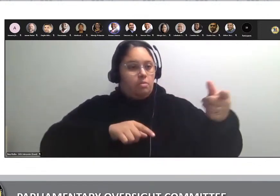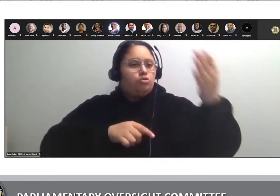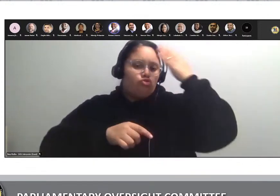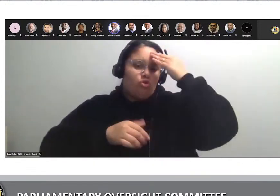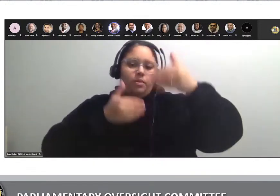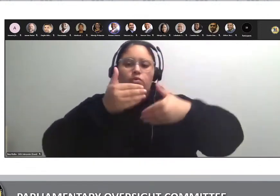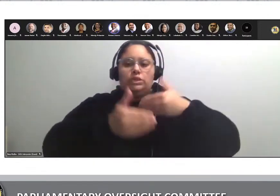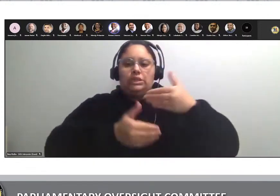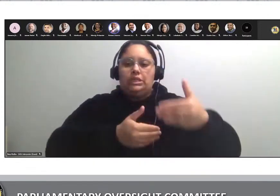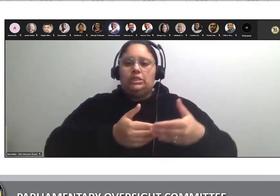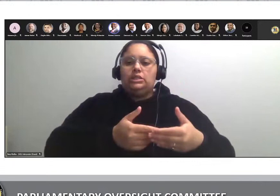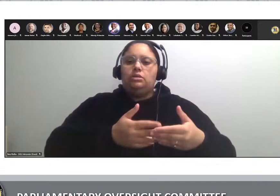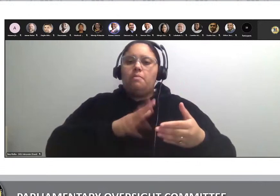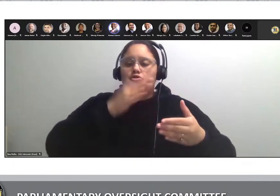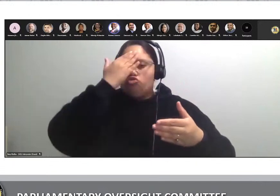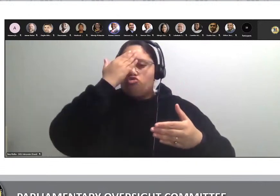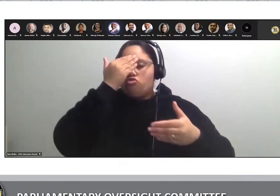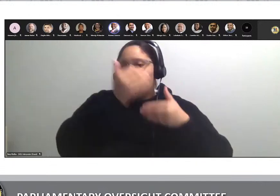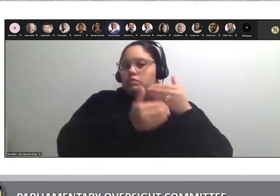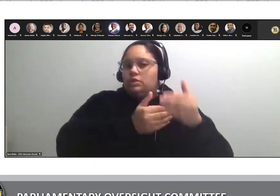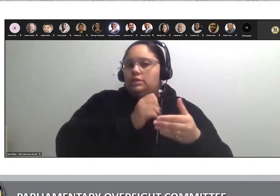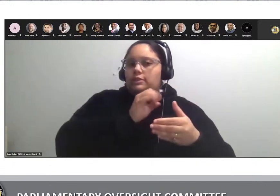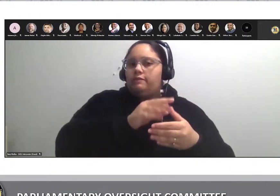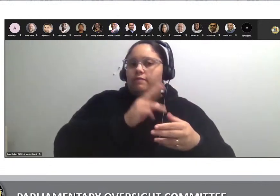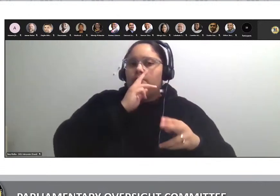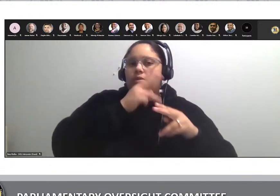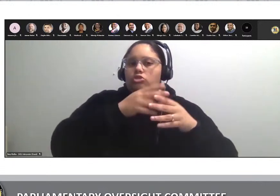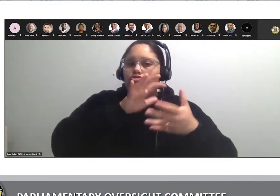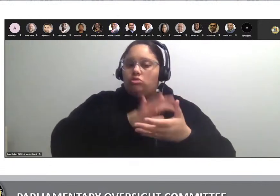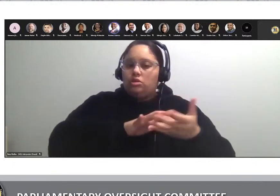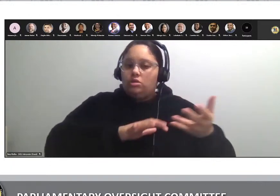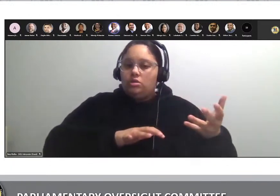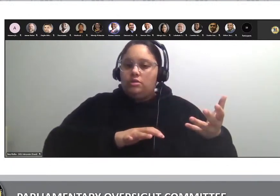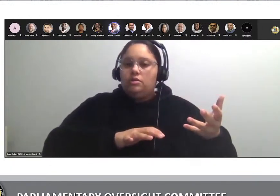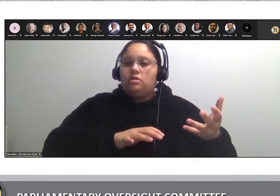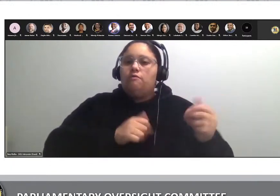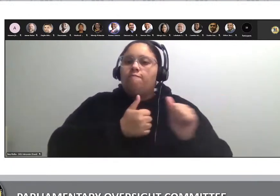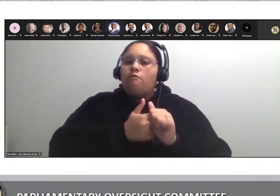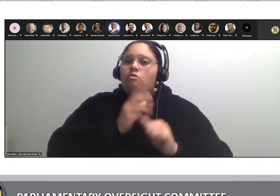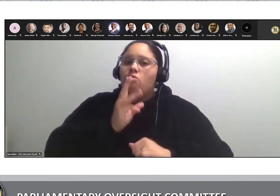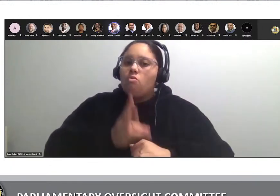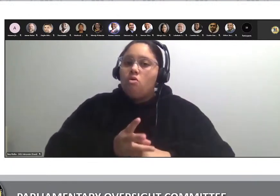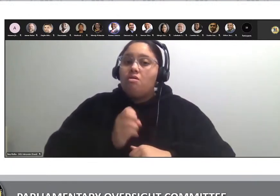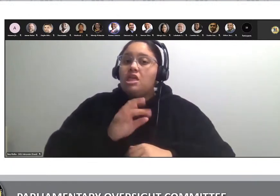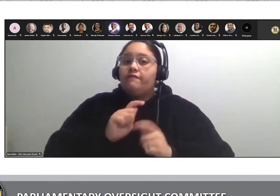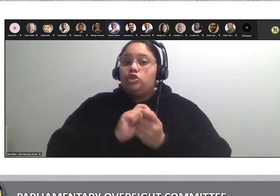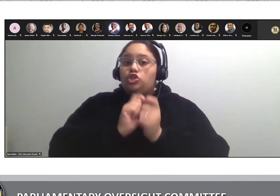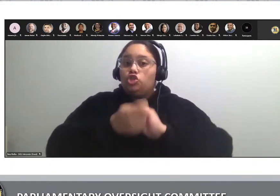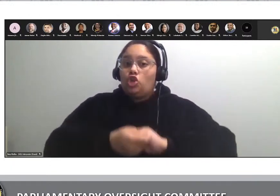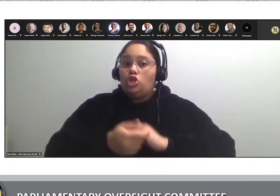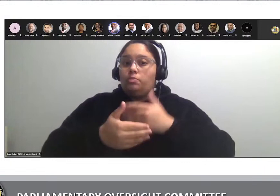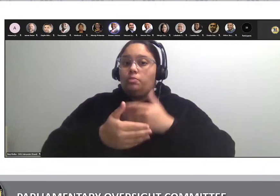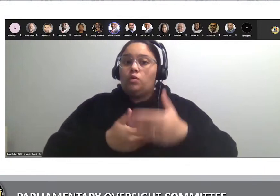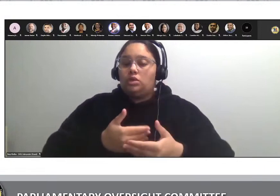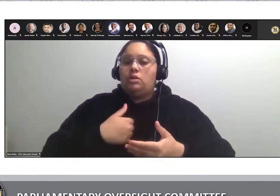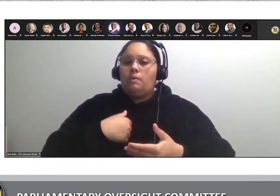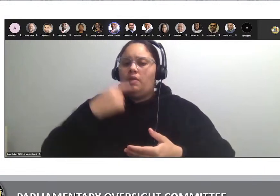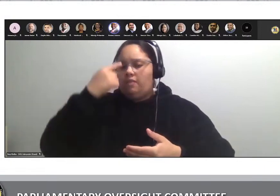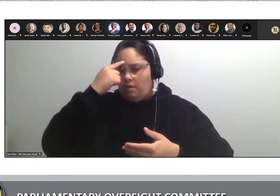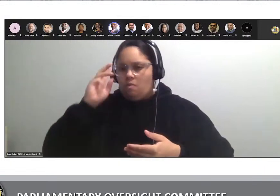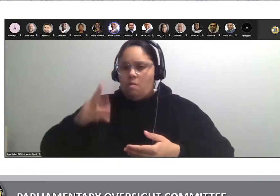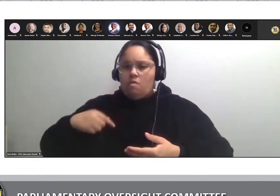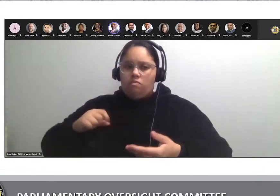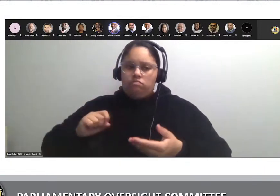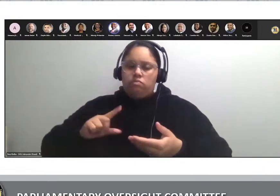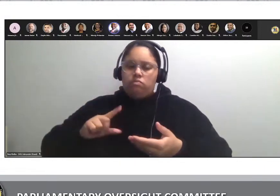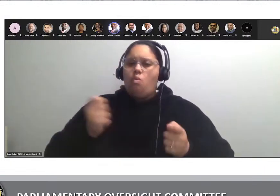receipt of the petition, what is the process that the petition will follow. If there's a change to that process, I would like to think that we